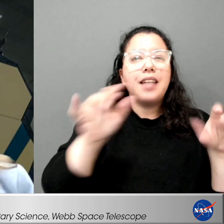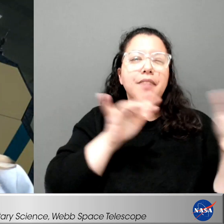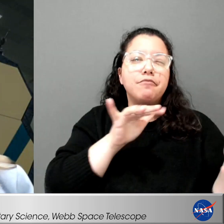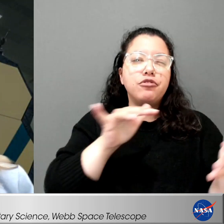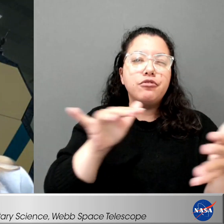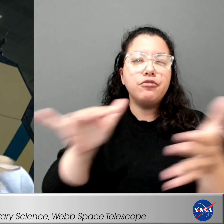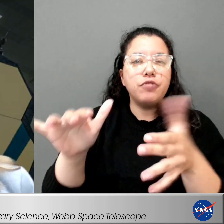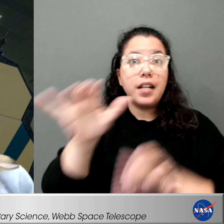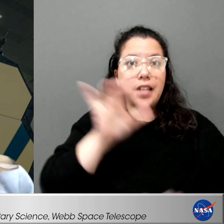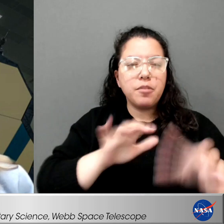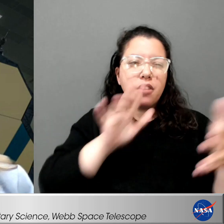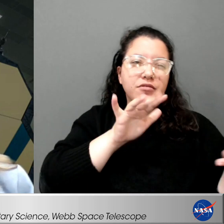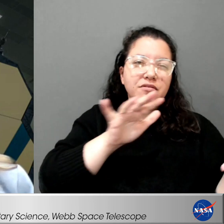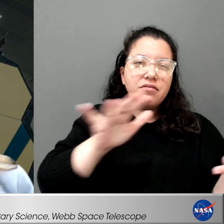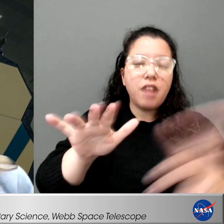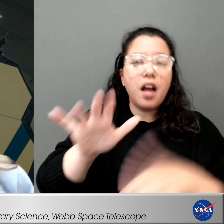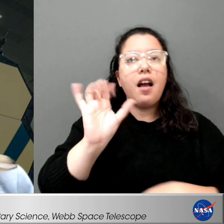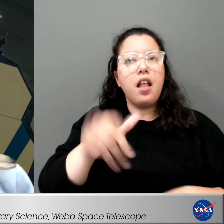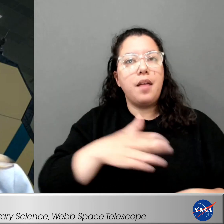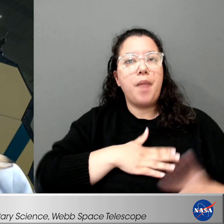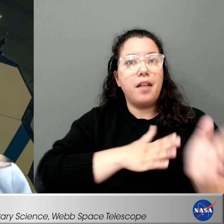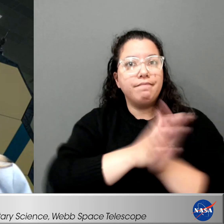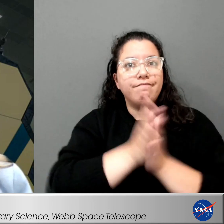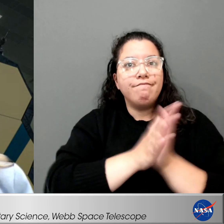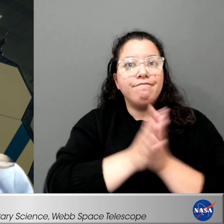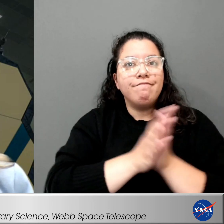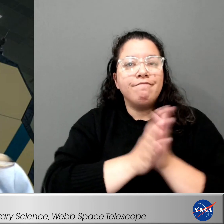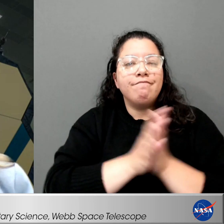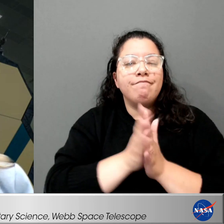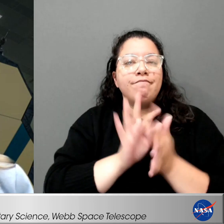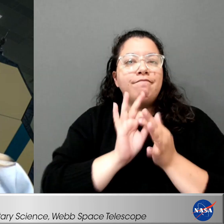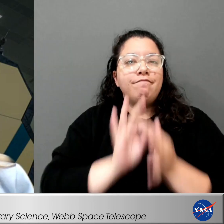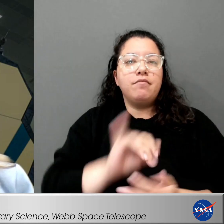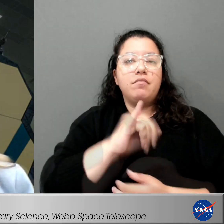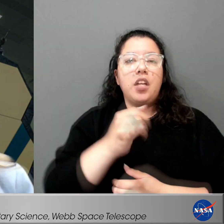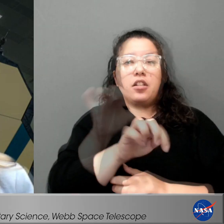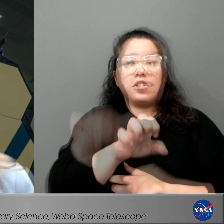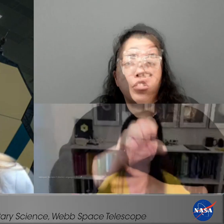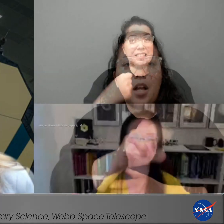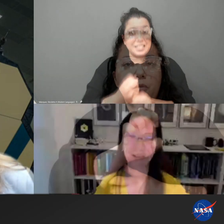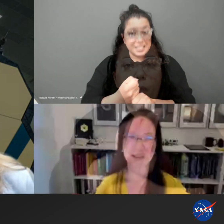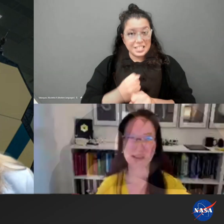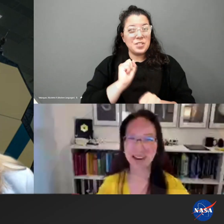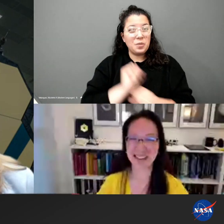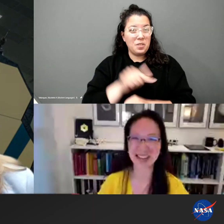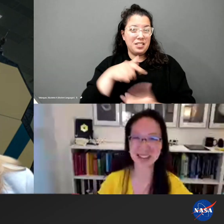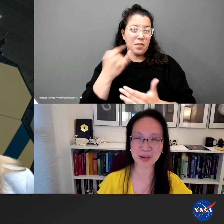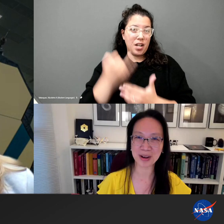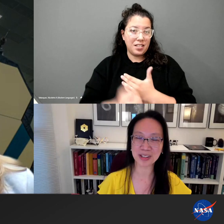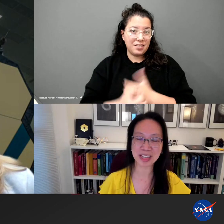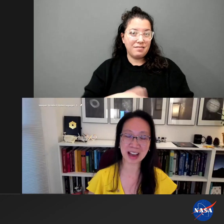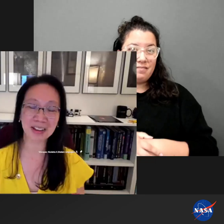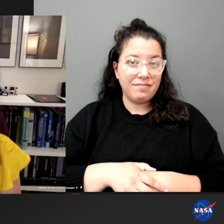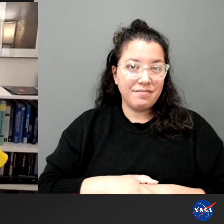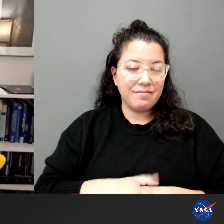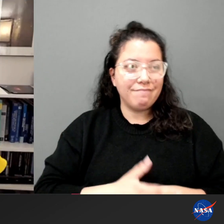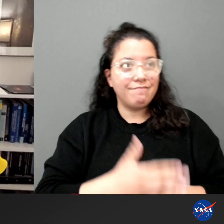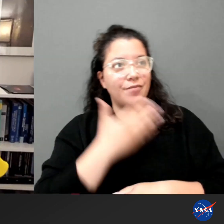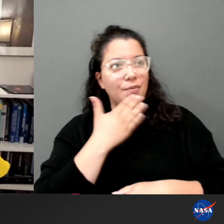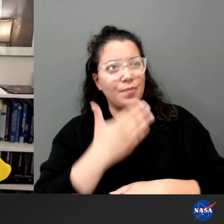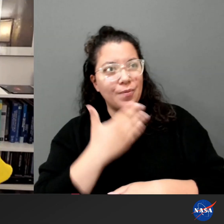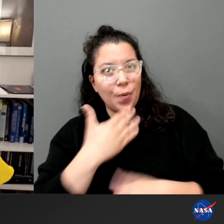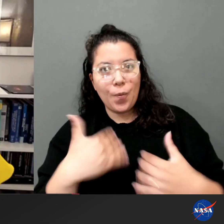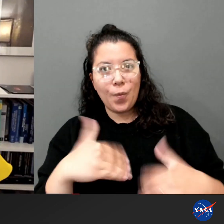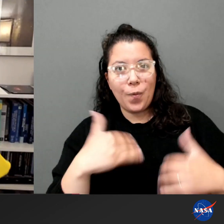passionate about the James Webb Space Telescope since I've been working on it for over a decade now. Great, thank you so much. Yeah, I'll share my